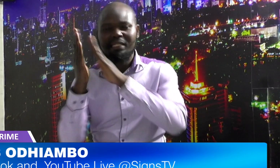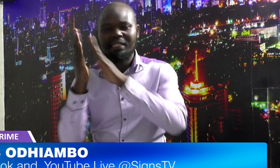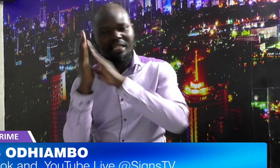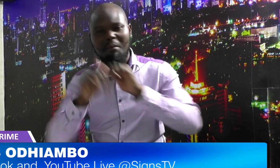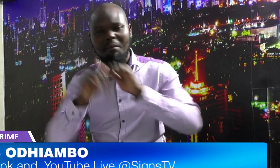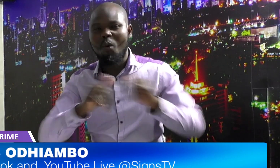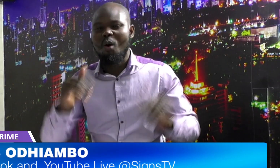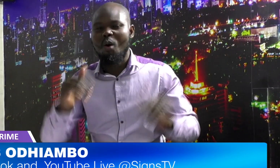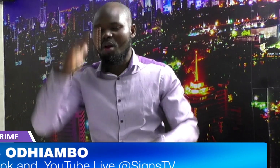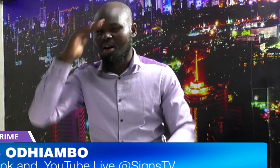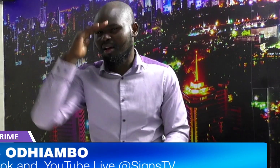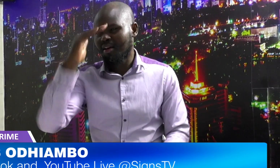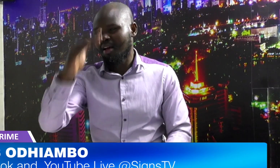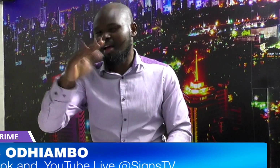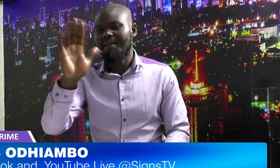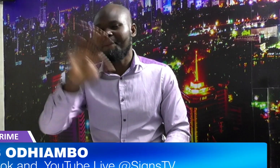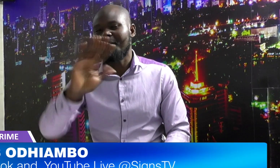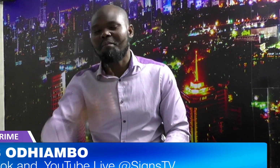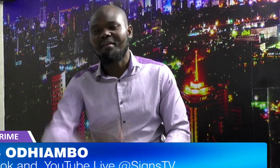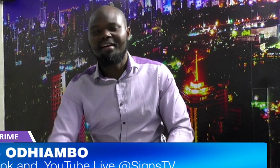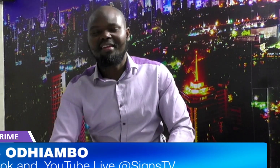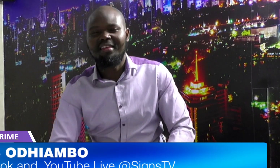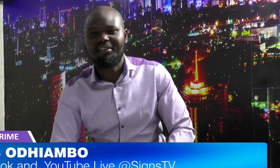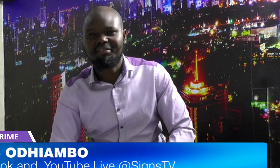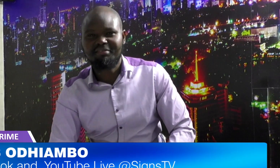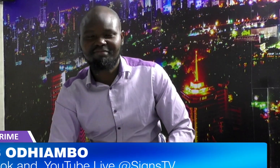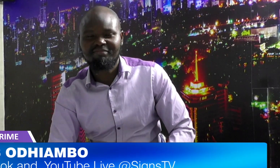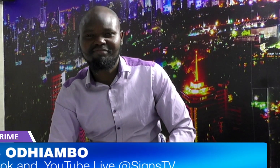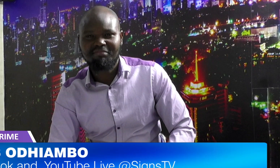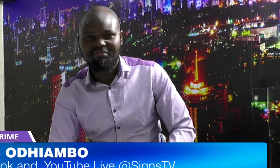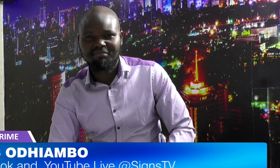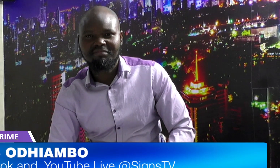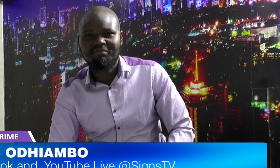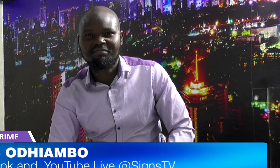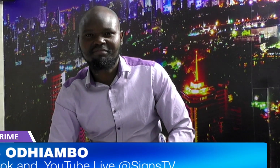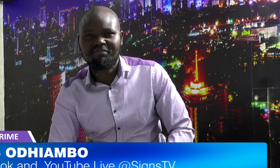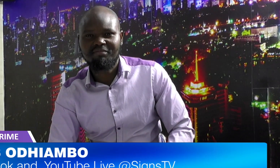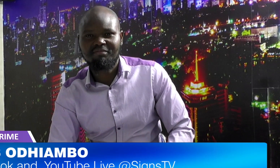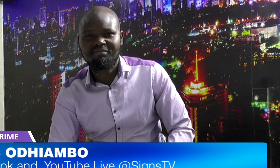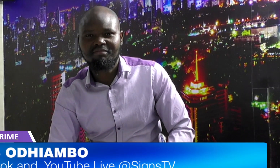Good night, sleep well, and see you the same time tomorrow. Bye bye.